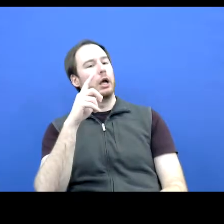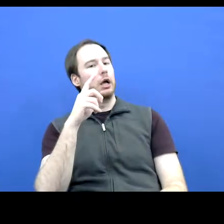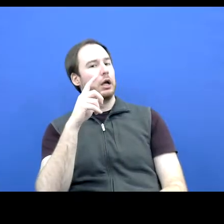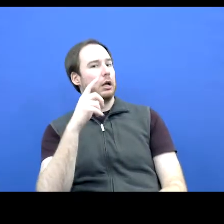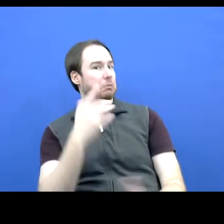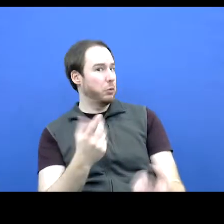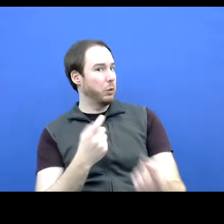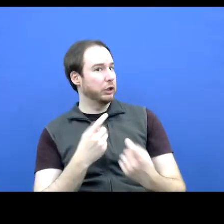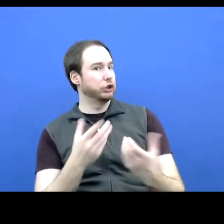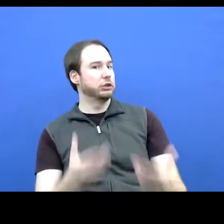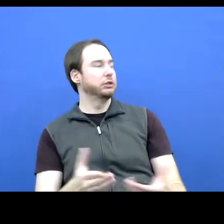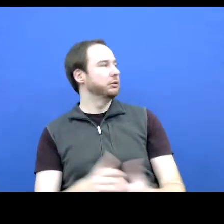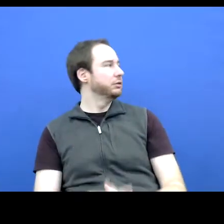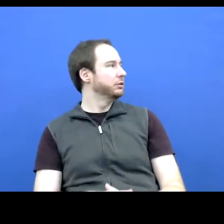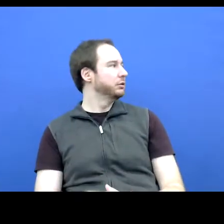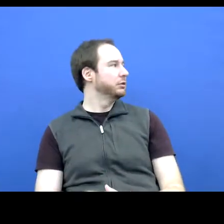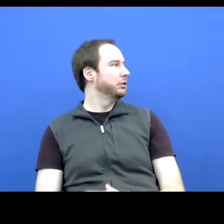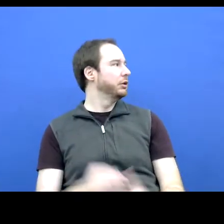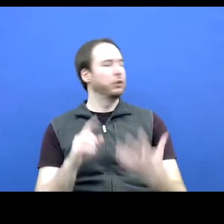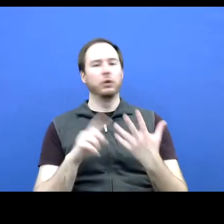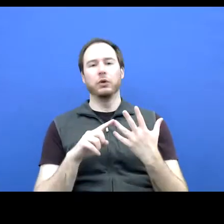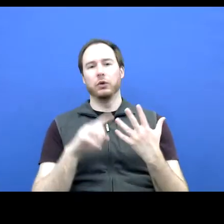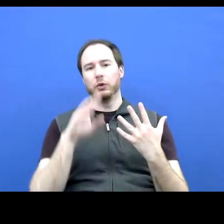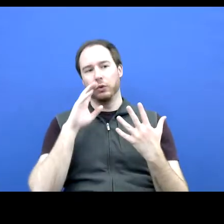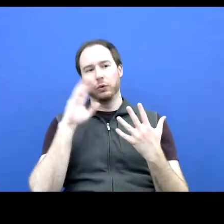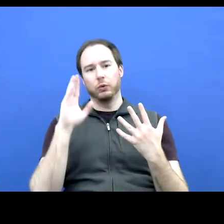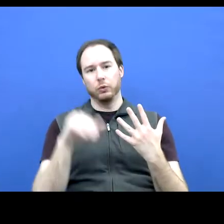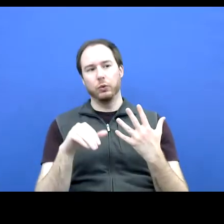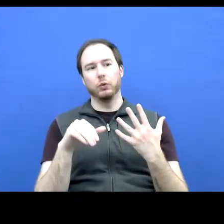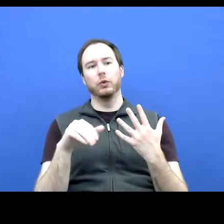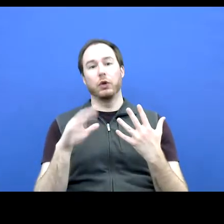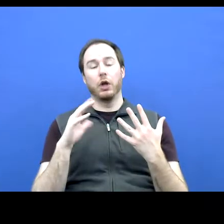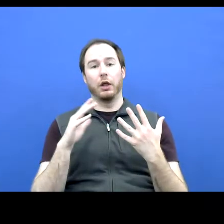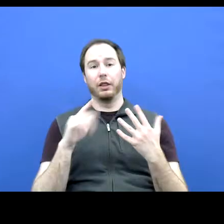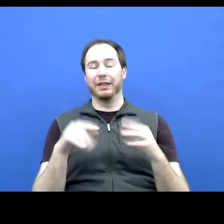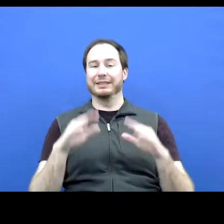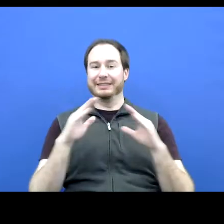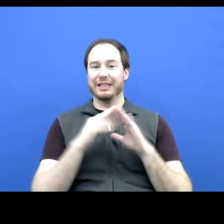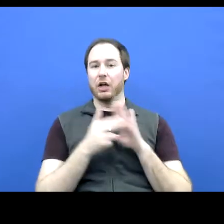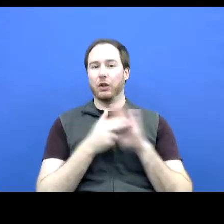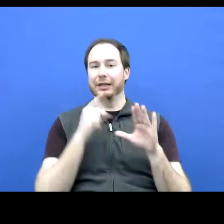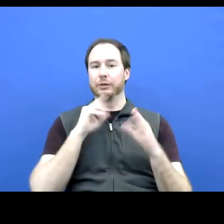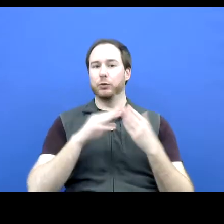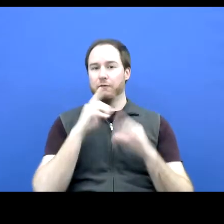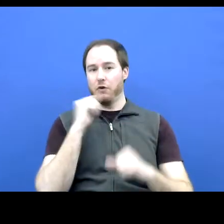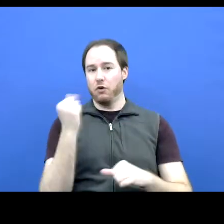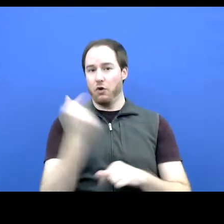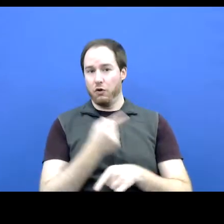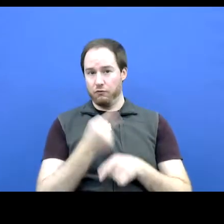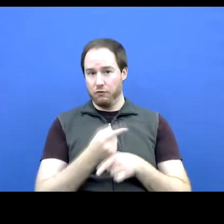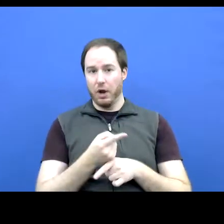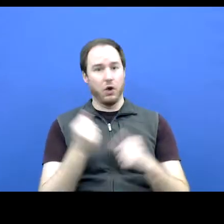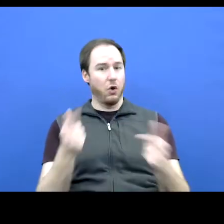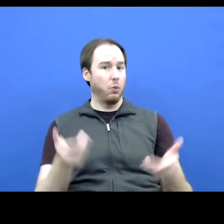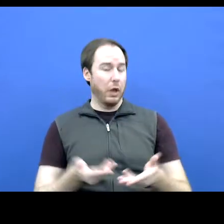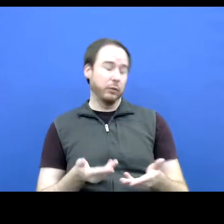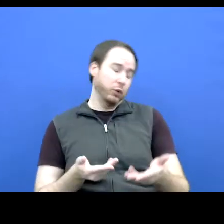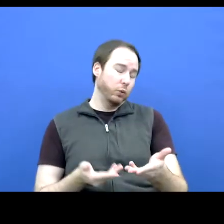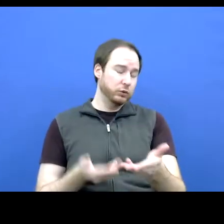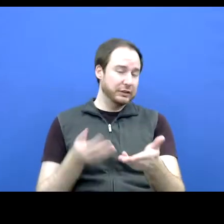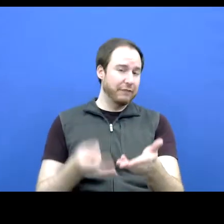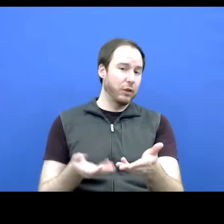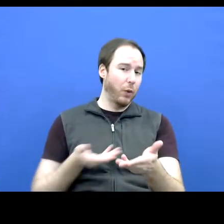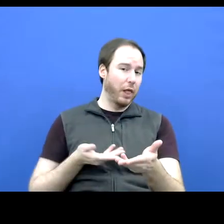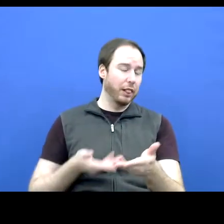Questions? Well, you know, this is a community, our slogan is a community for all. Everybody's welcome. So you're definitely welcome